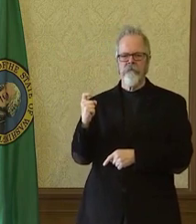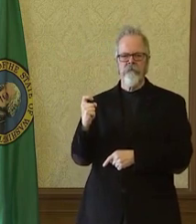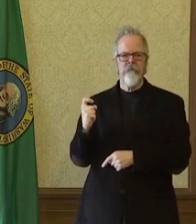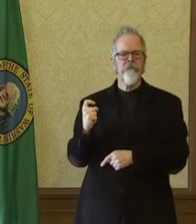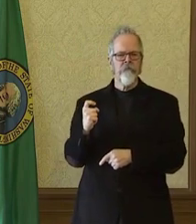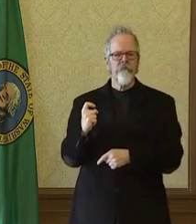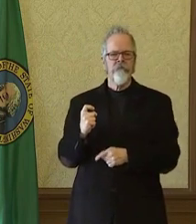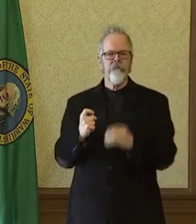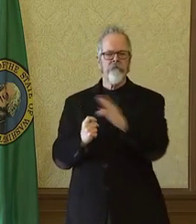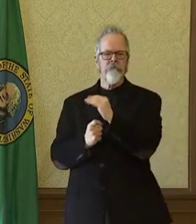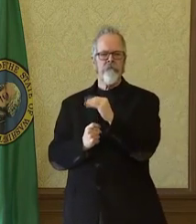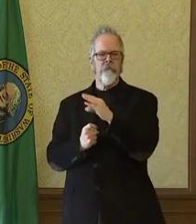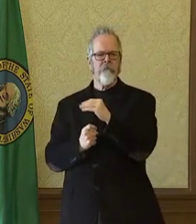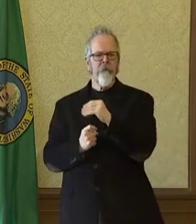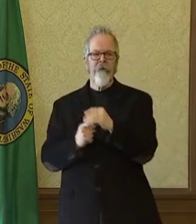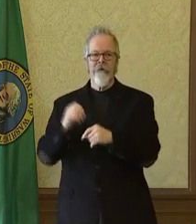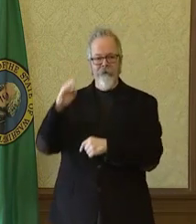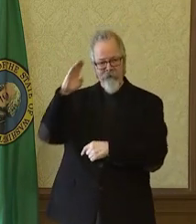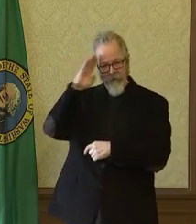Hello, Governor.